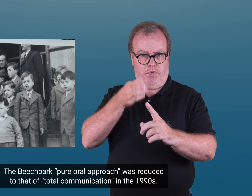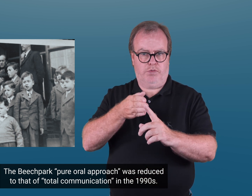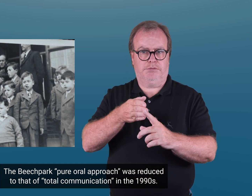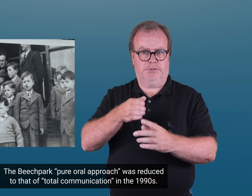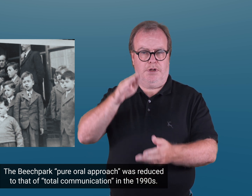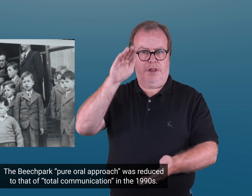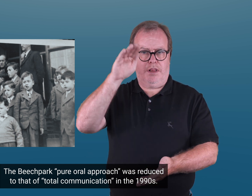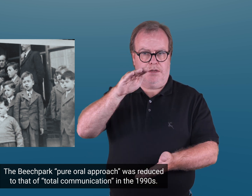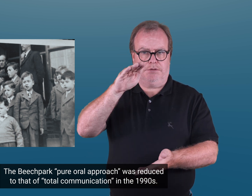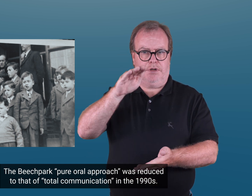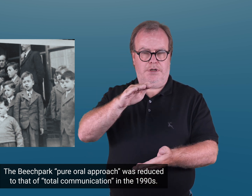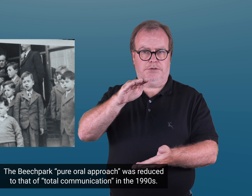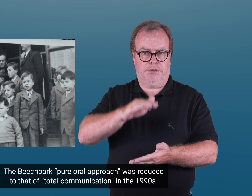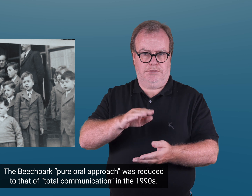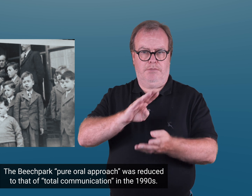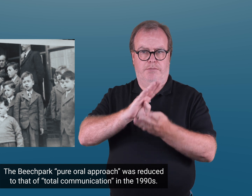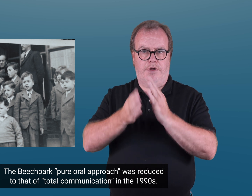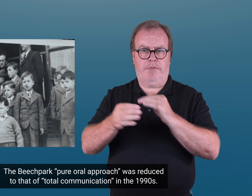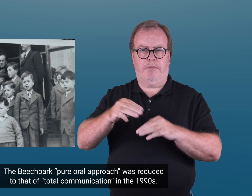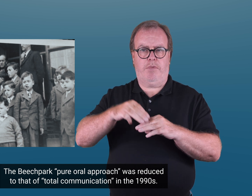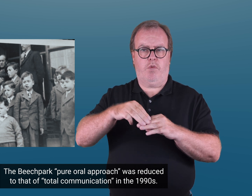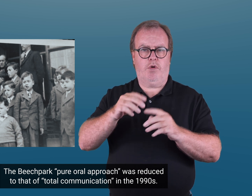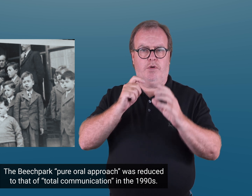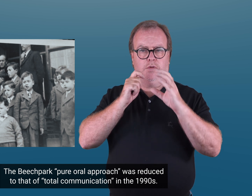was reduced to that of total communication